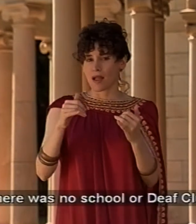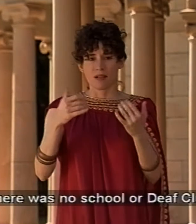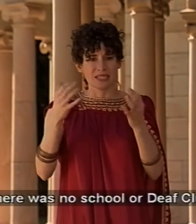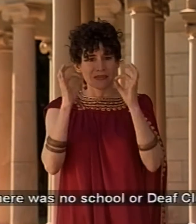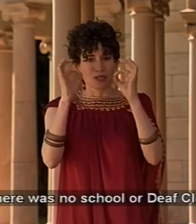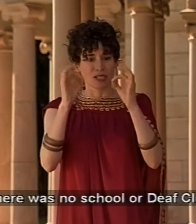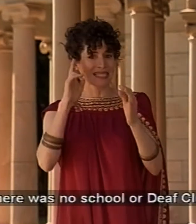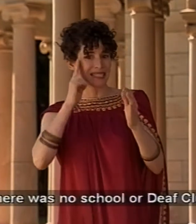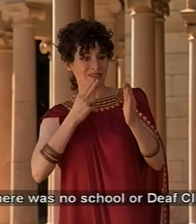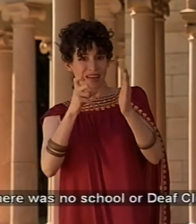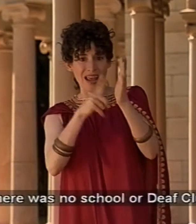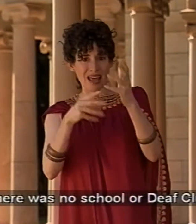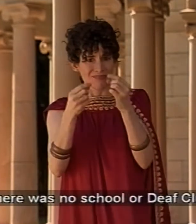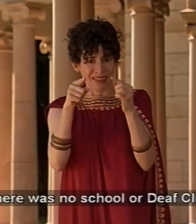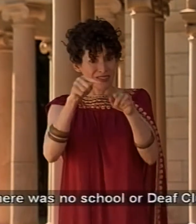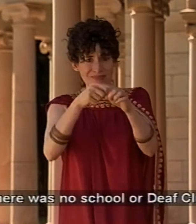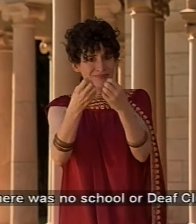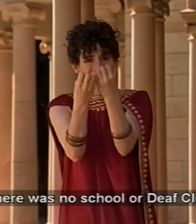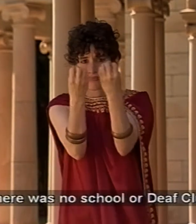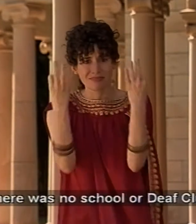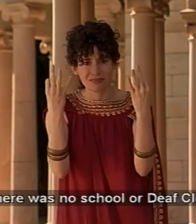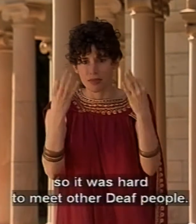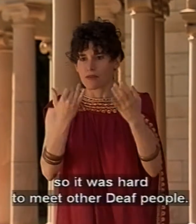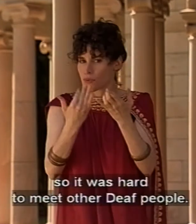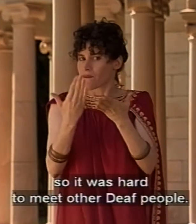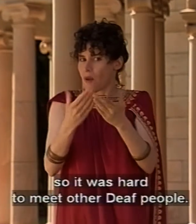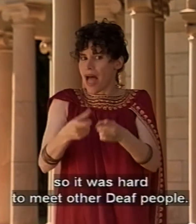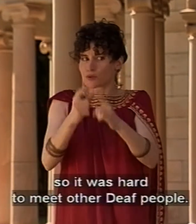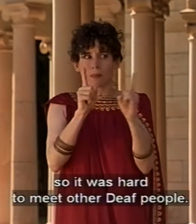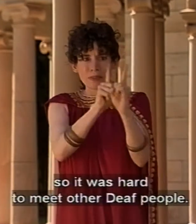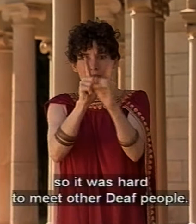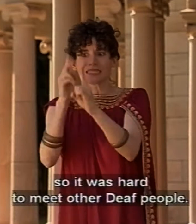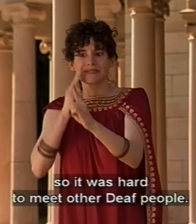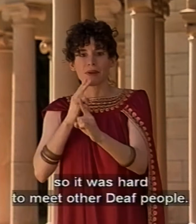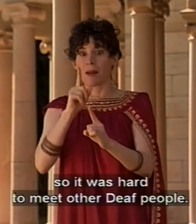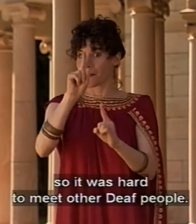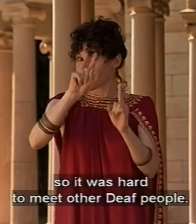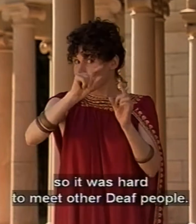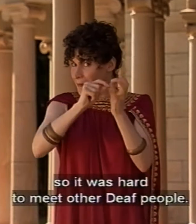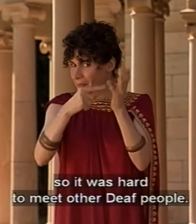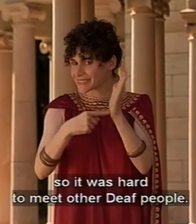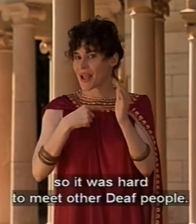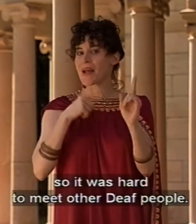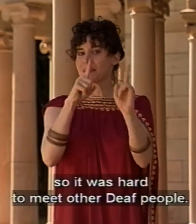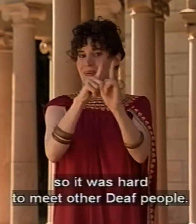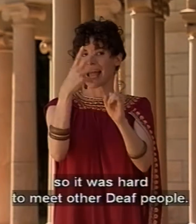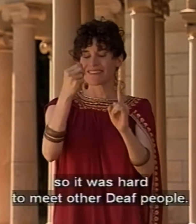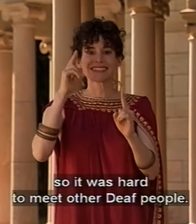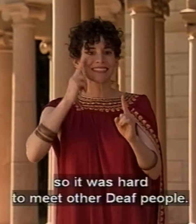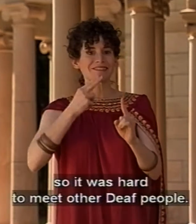At that time, there was no school or deaf club, so it was hard to meet other deaf people. But I met them in